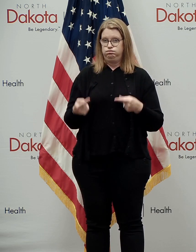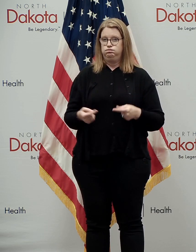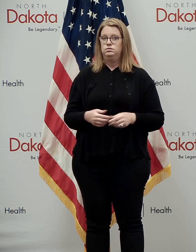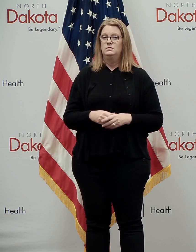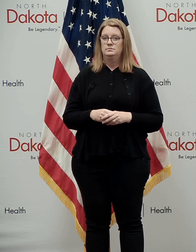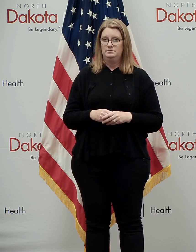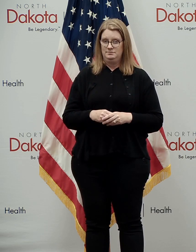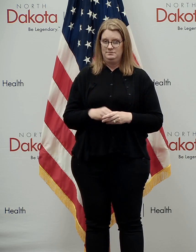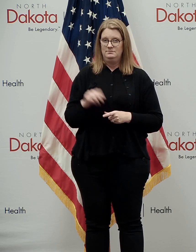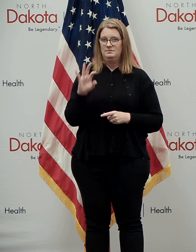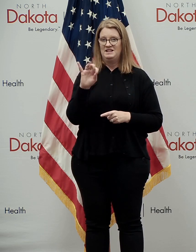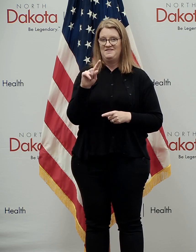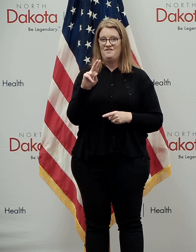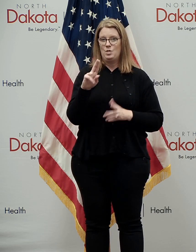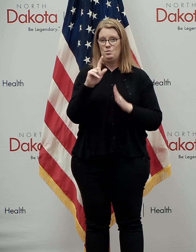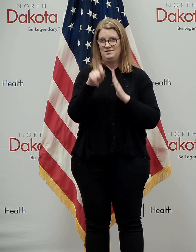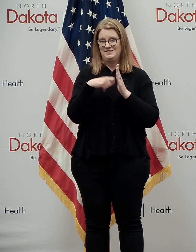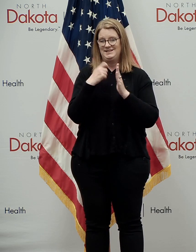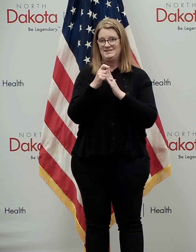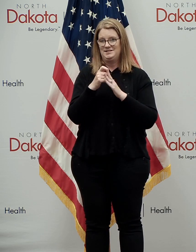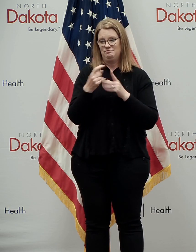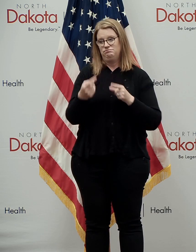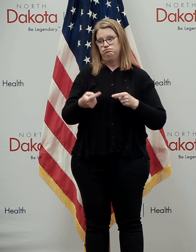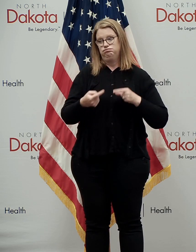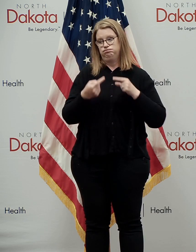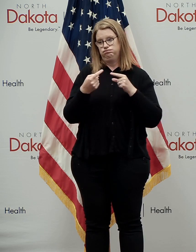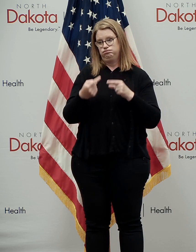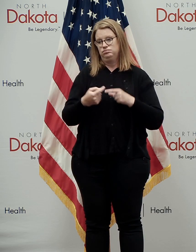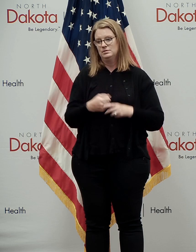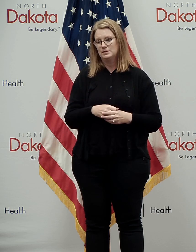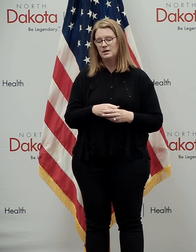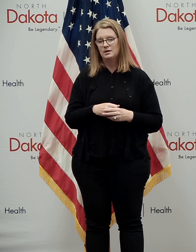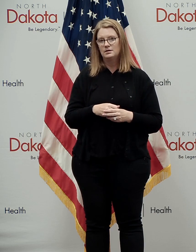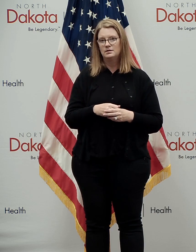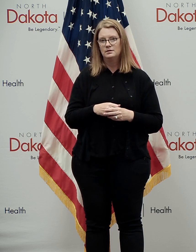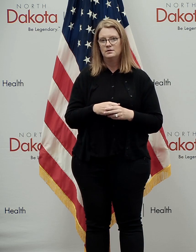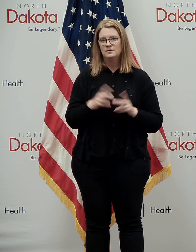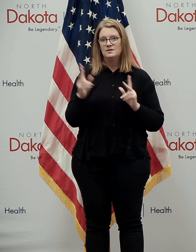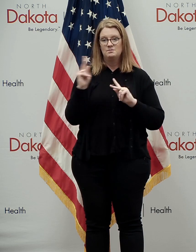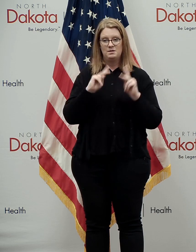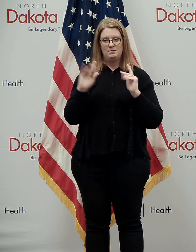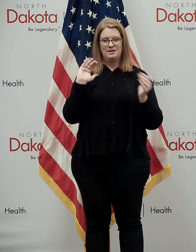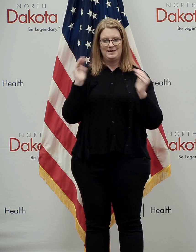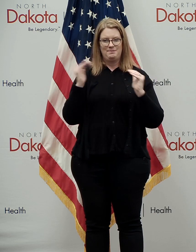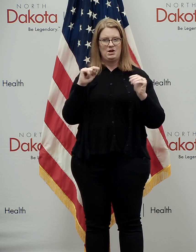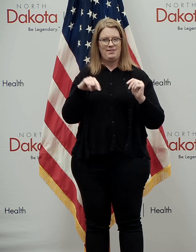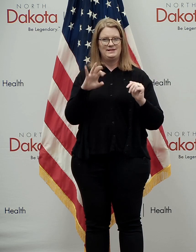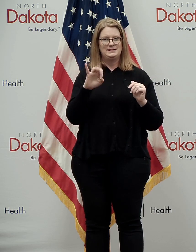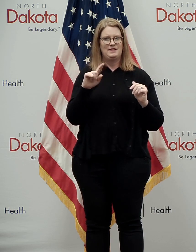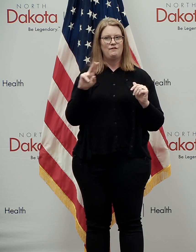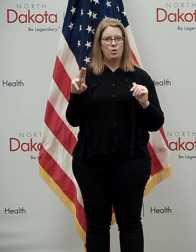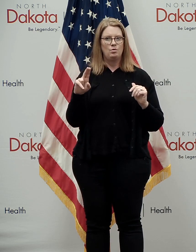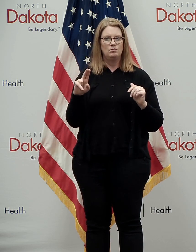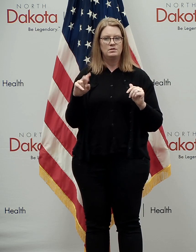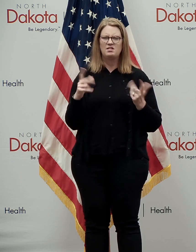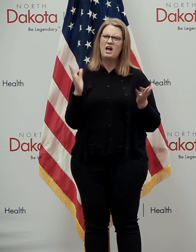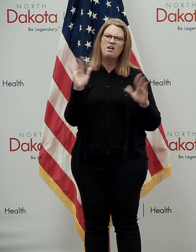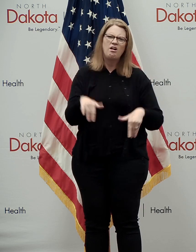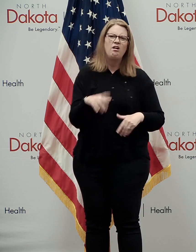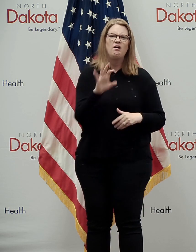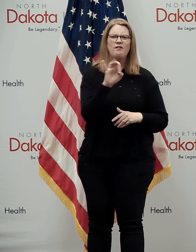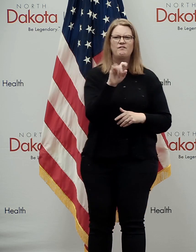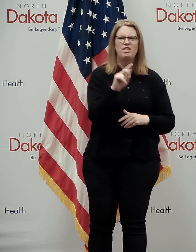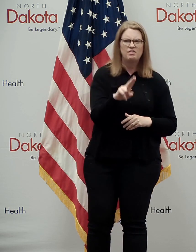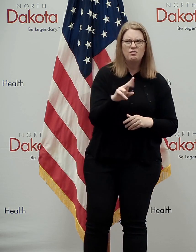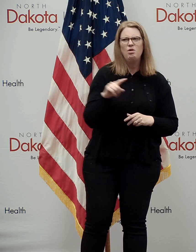into flu season. You know, it's been interesting. People make comparisons to the flu, and you know, I could leave that to all